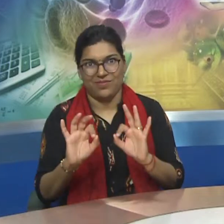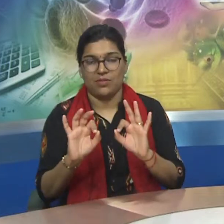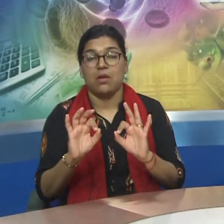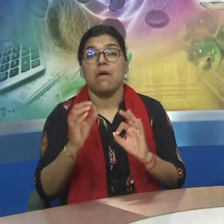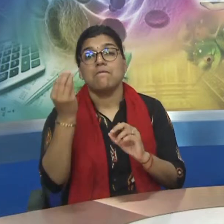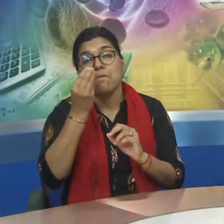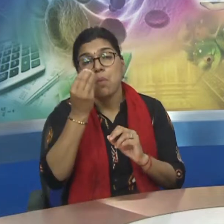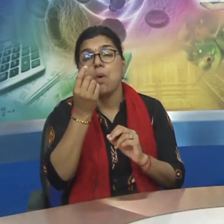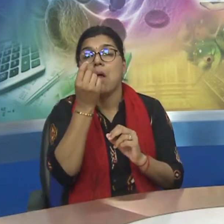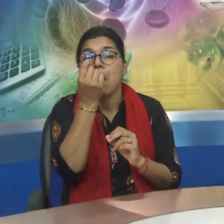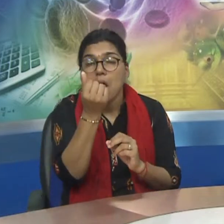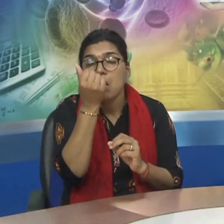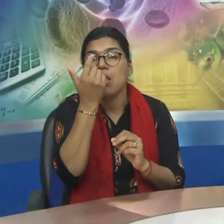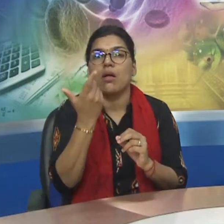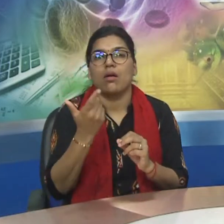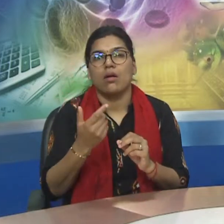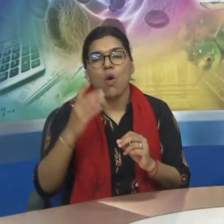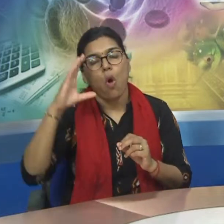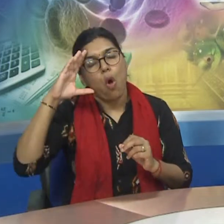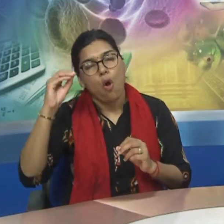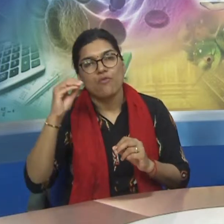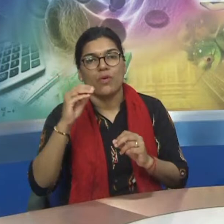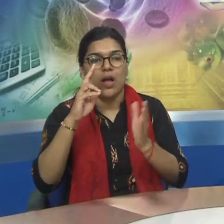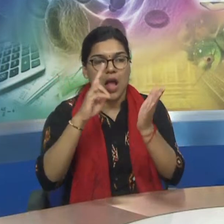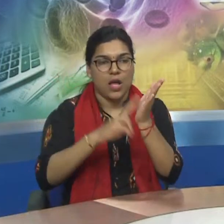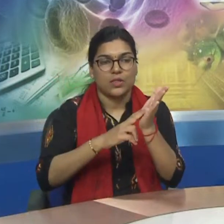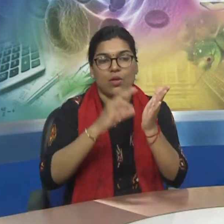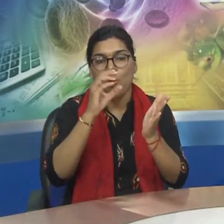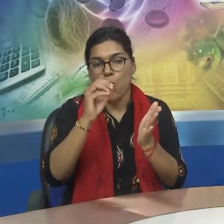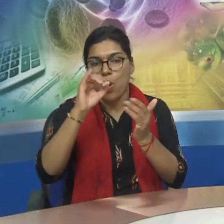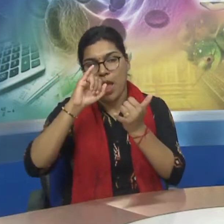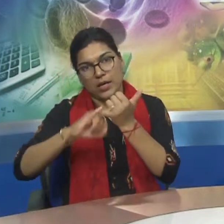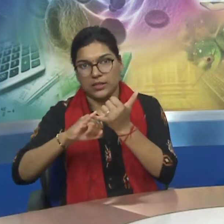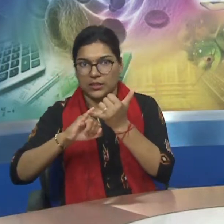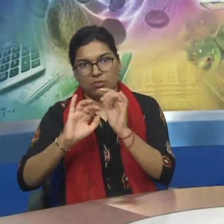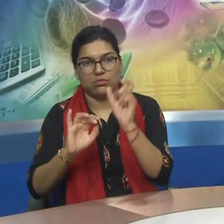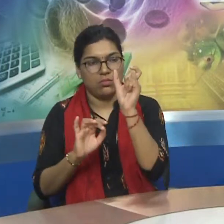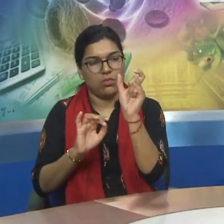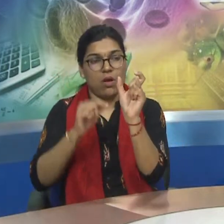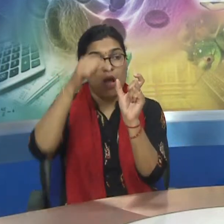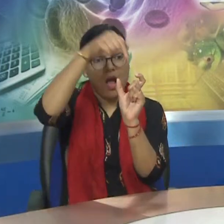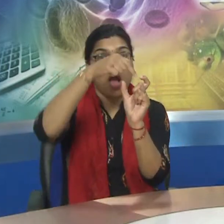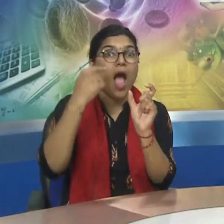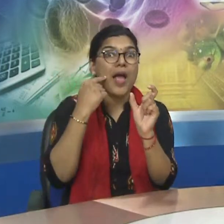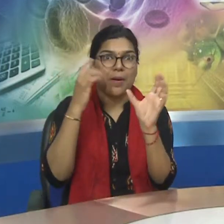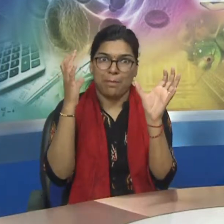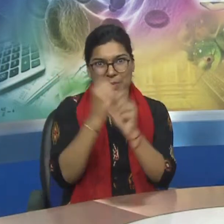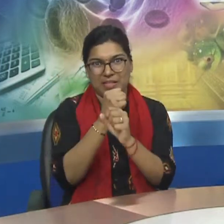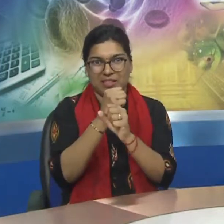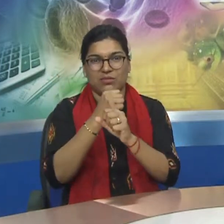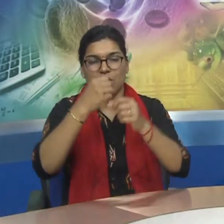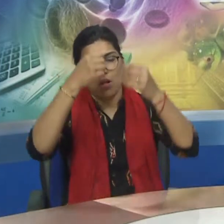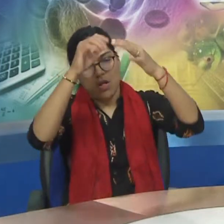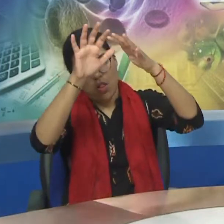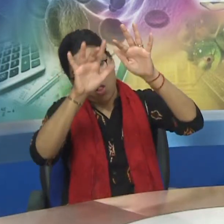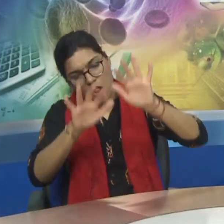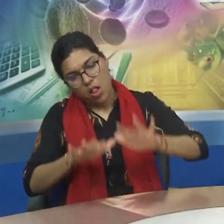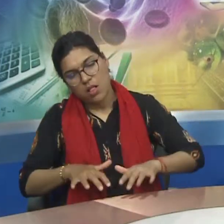For example, if you have any paragraph in which you have written NIOS, it is written somewhere